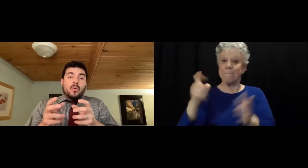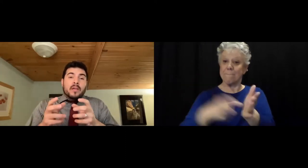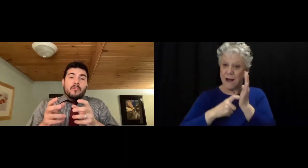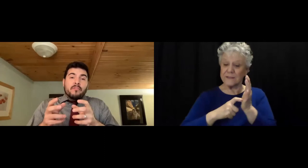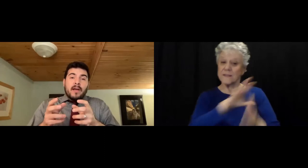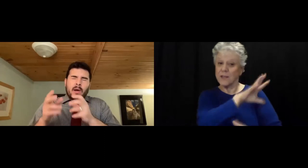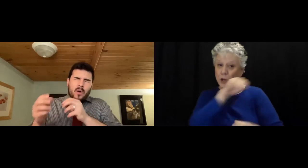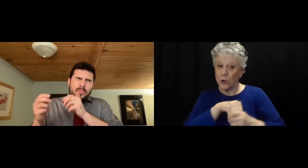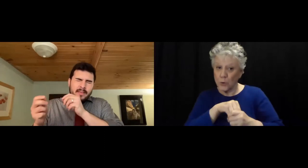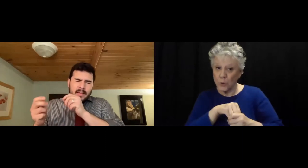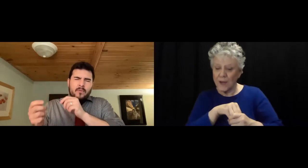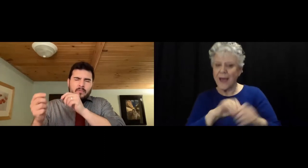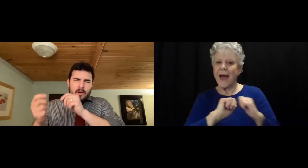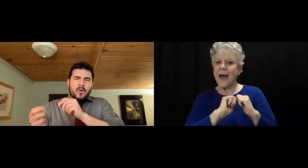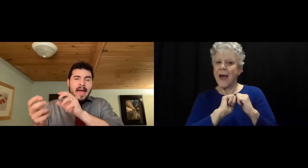the outlook held